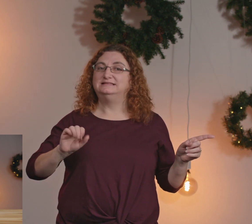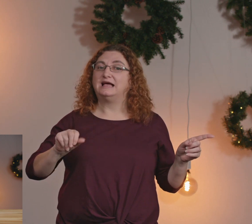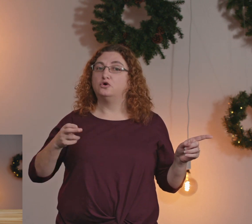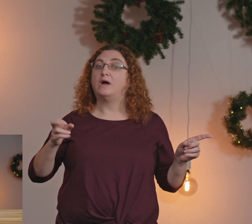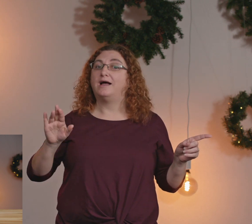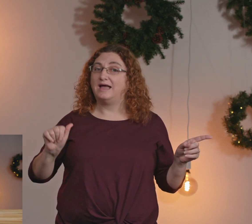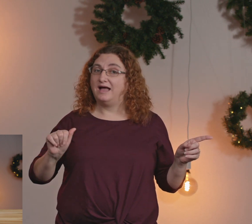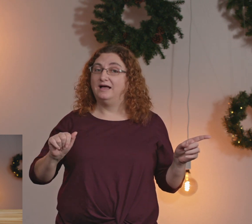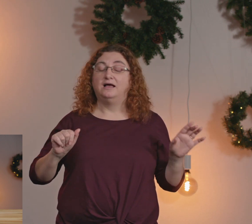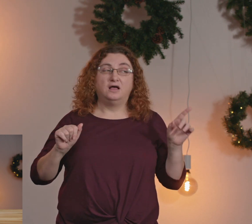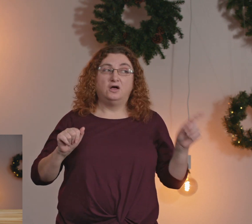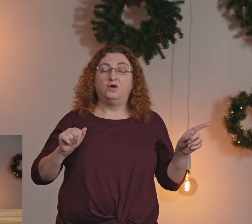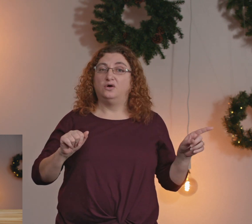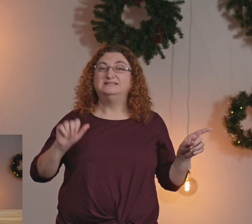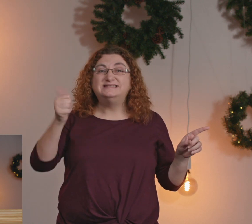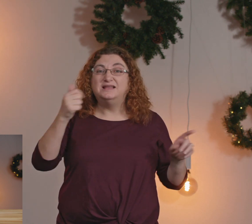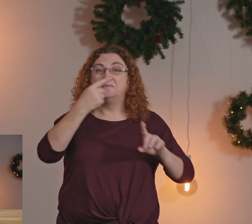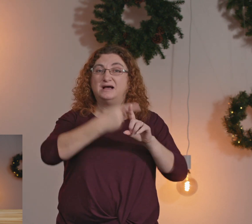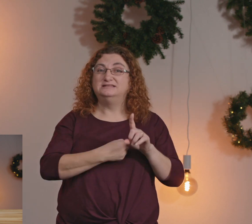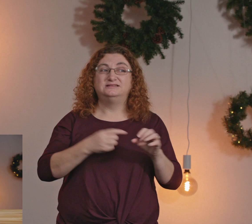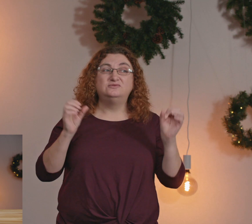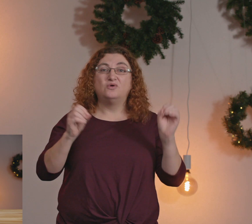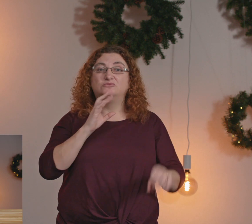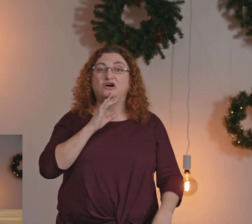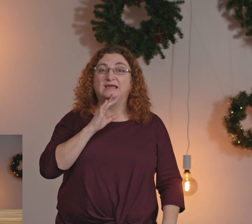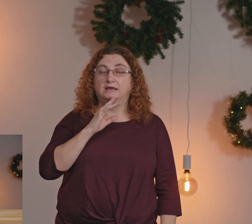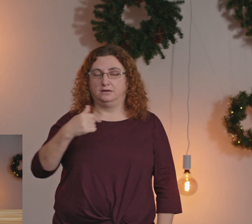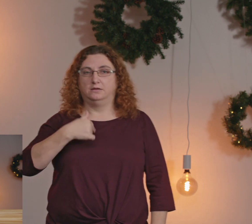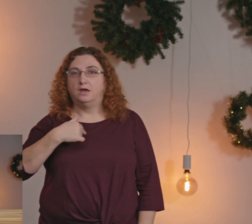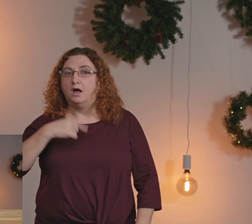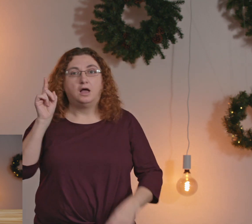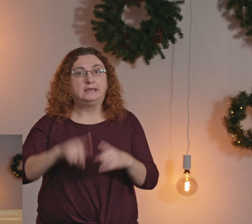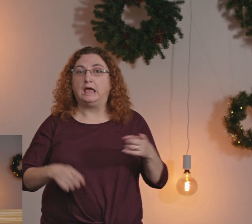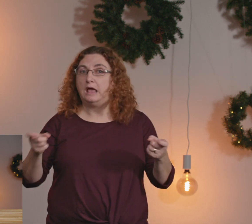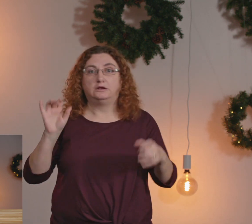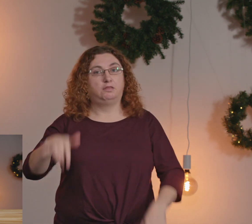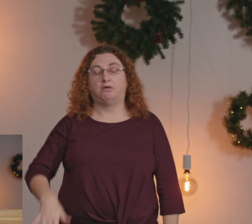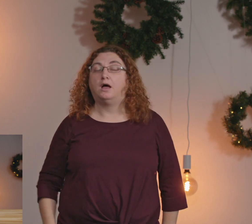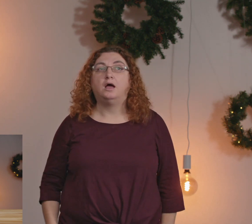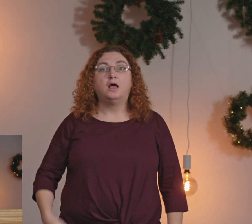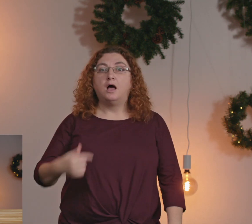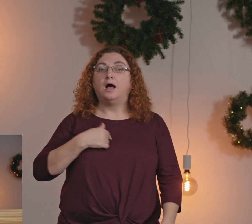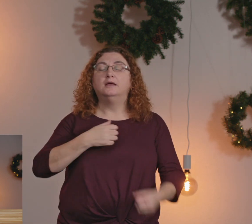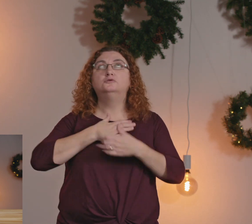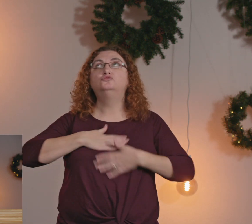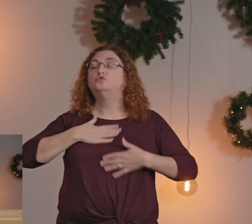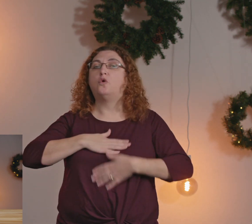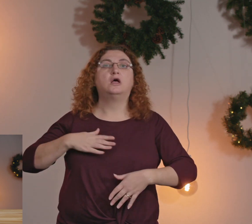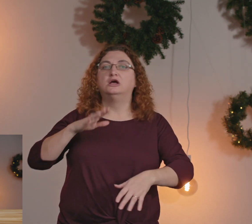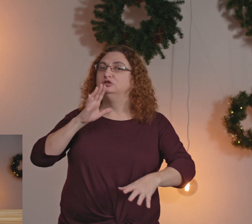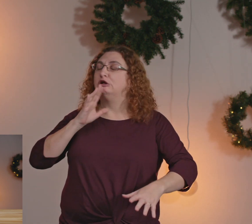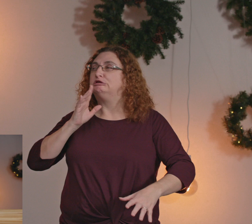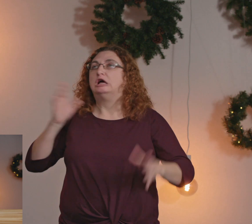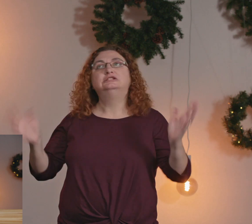have the gift of fleetness of tongue. You're talking to people, being around people. I enjoy listening to them and engaging with them. I